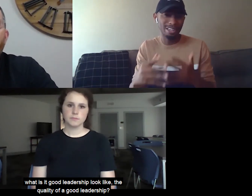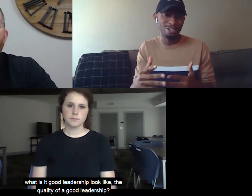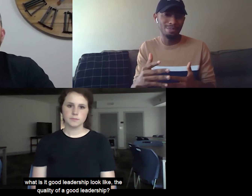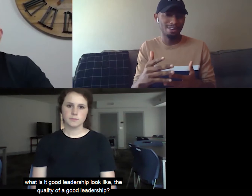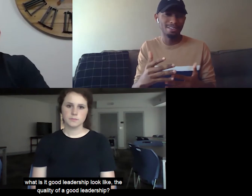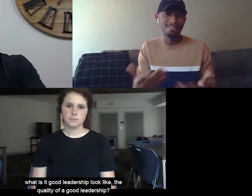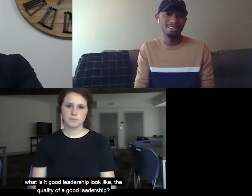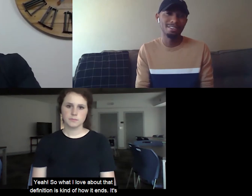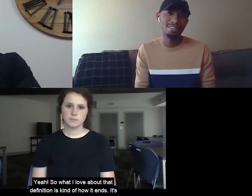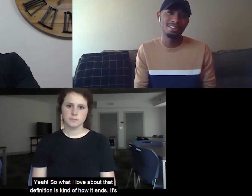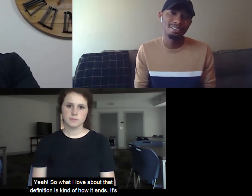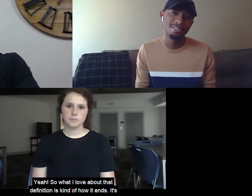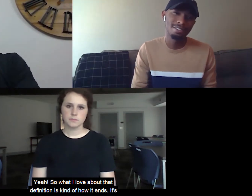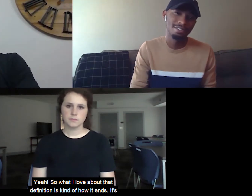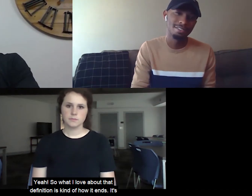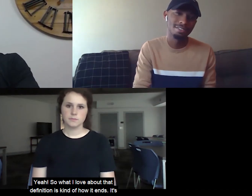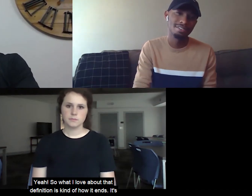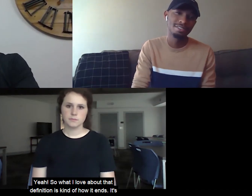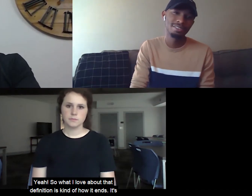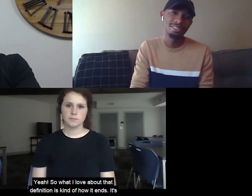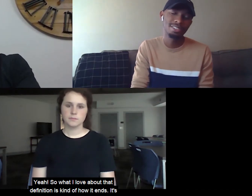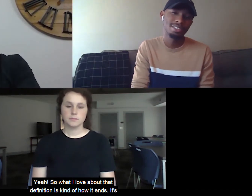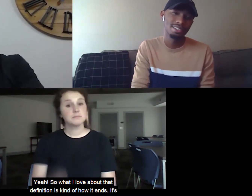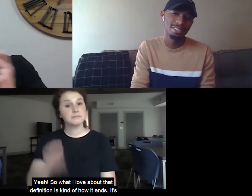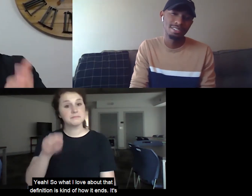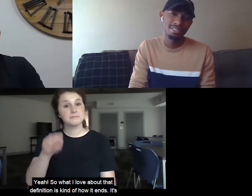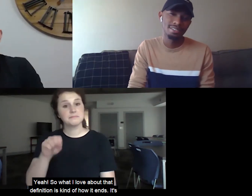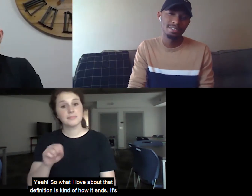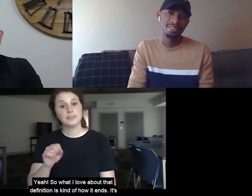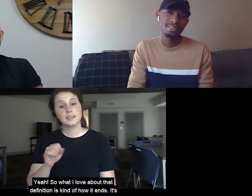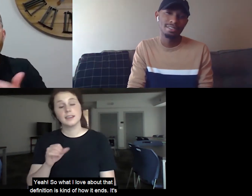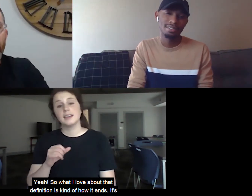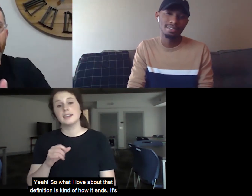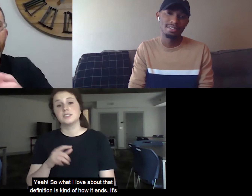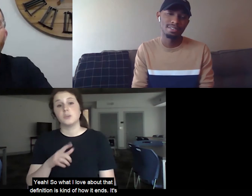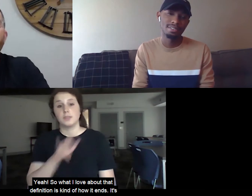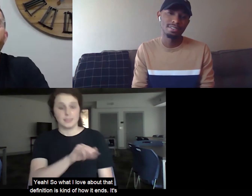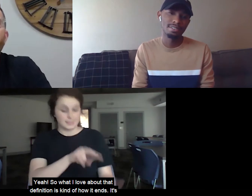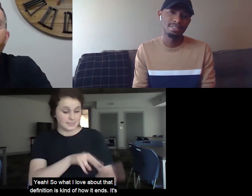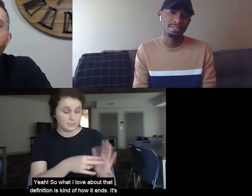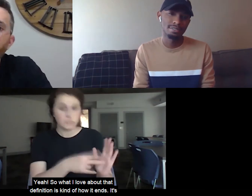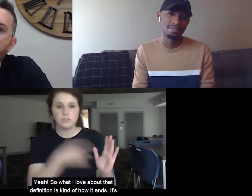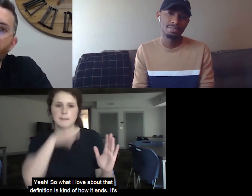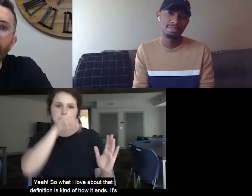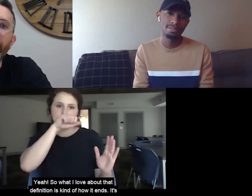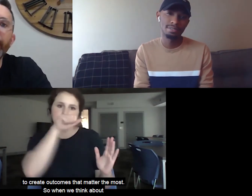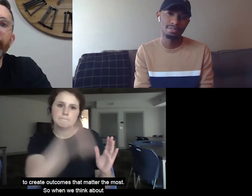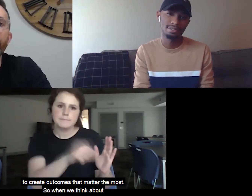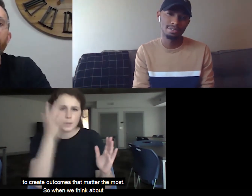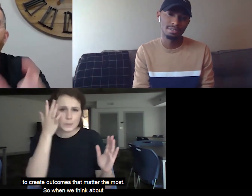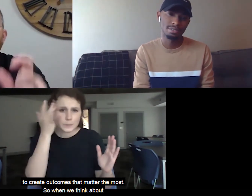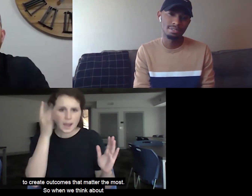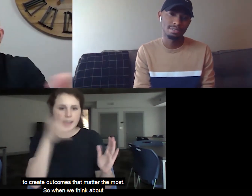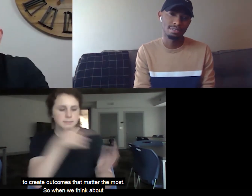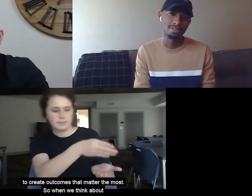good leadership is. Yeah, and so what I love about that definition is kind of how it ends.